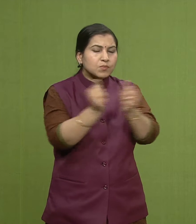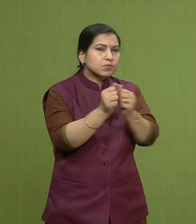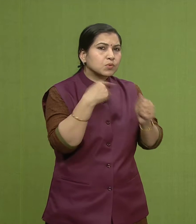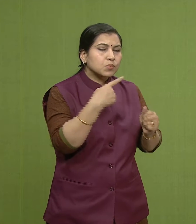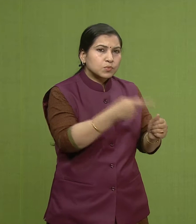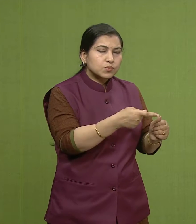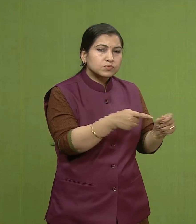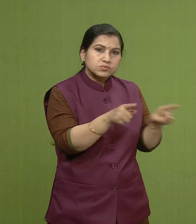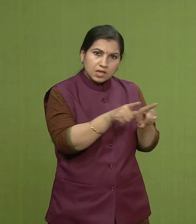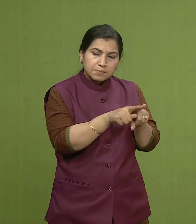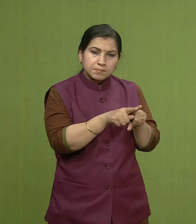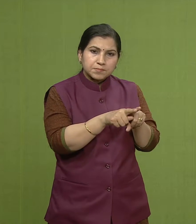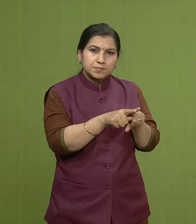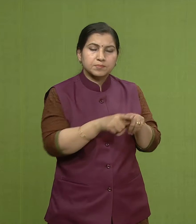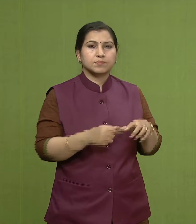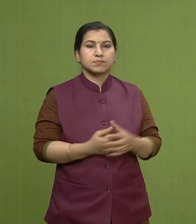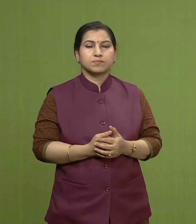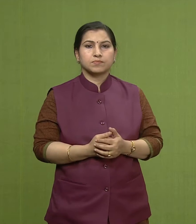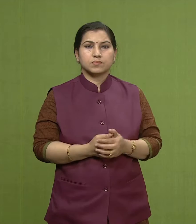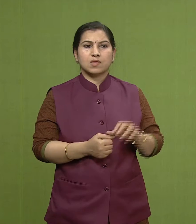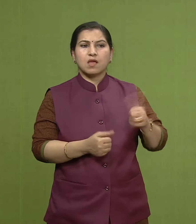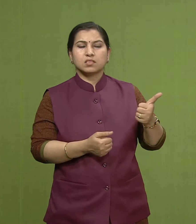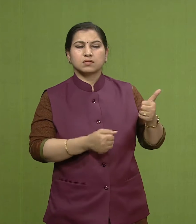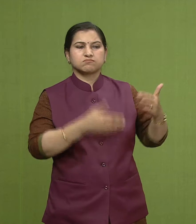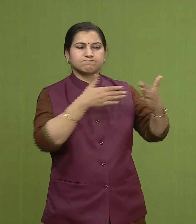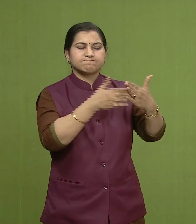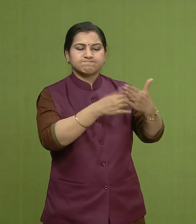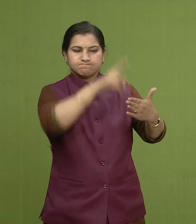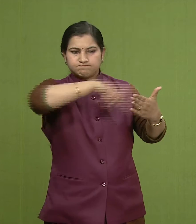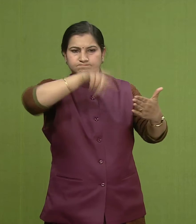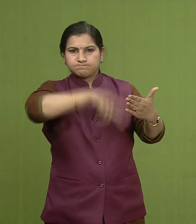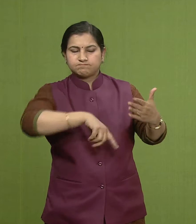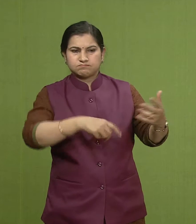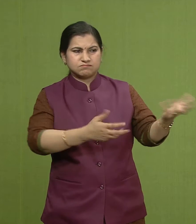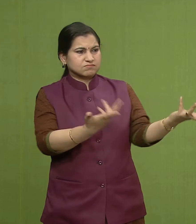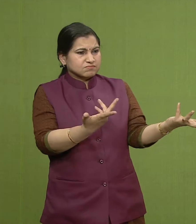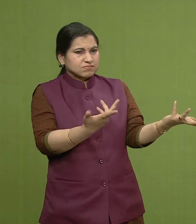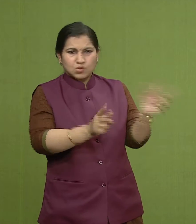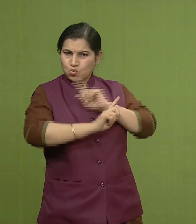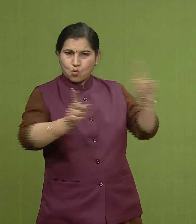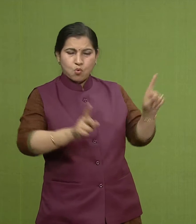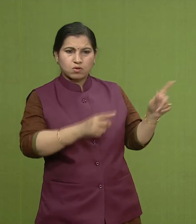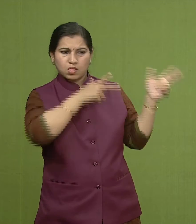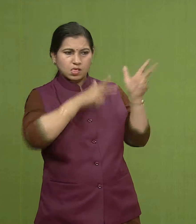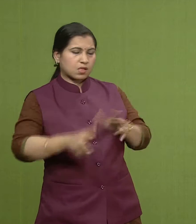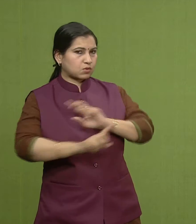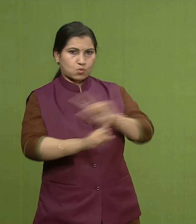and also dislike any restrictions imposed upon them by their families.